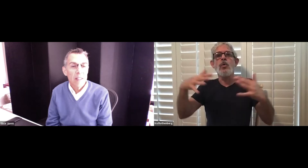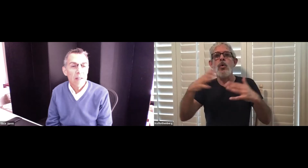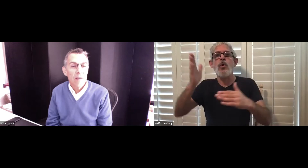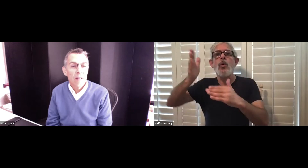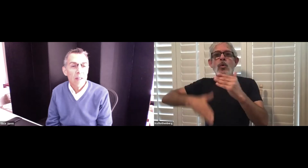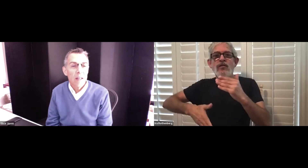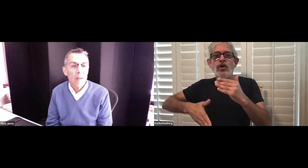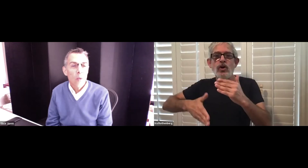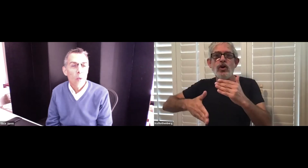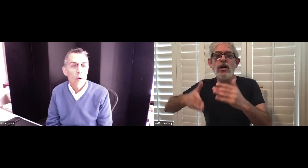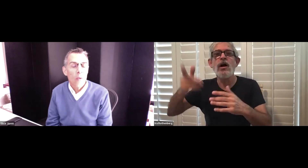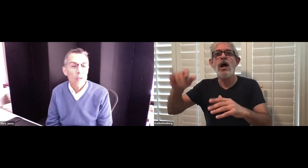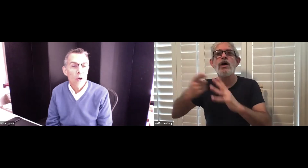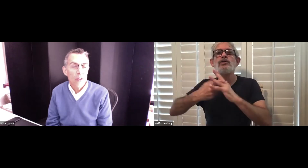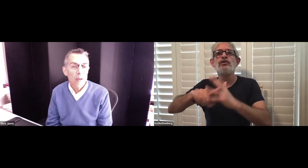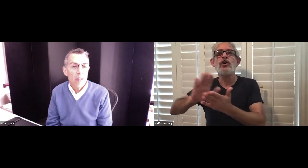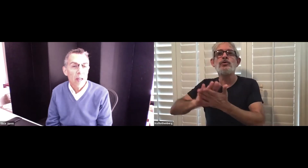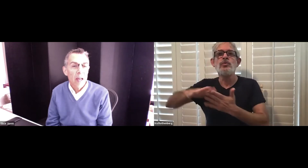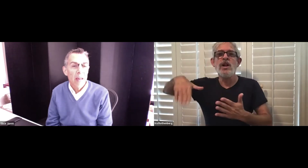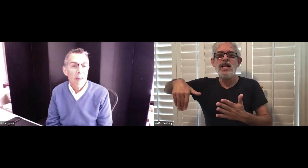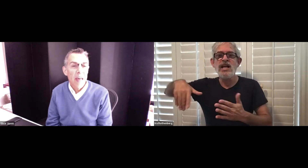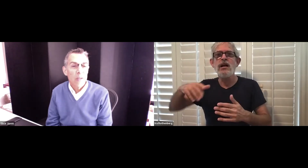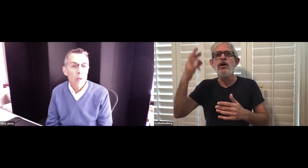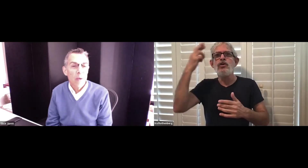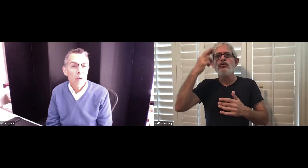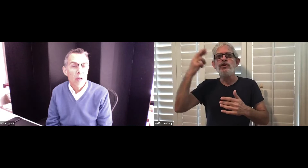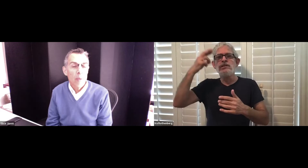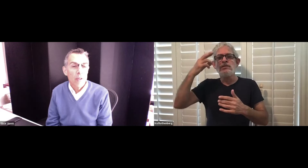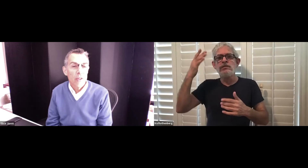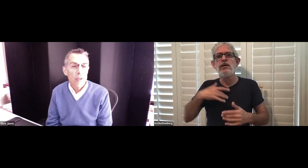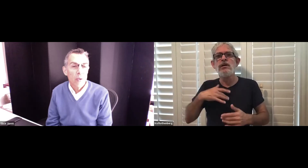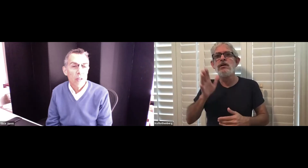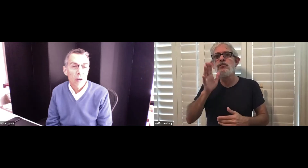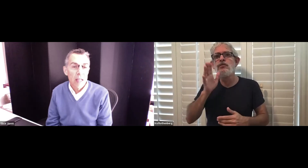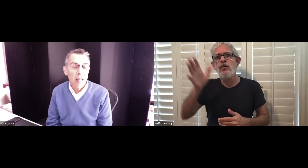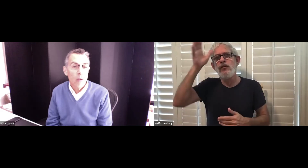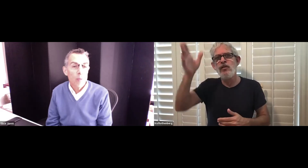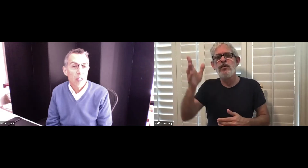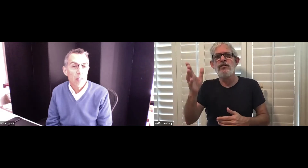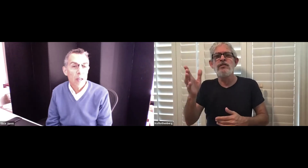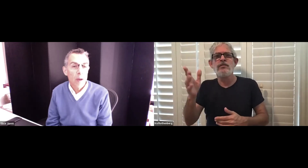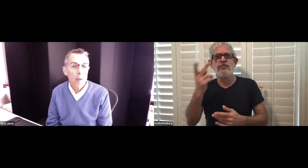until the war was over. And then that's when they were able to start school. And they started late, and that was because my grandparents